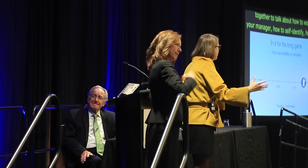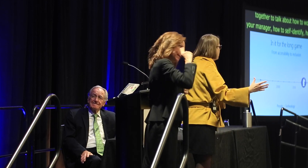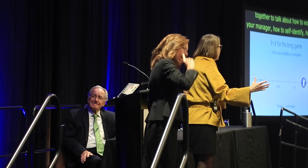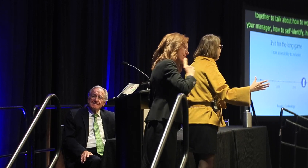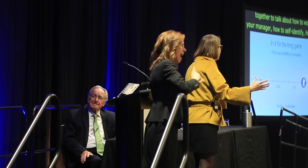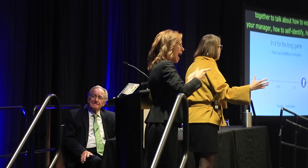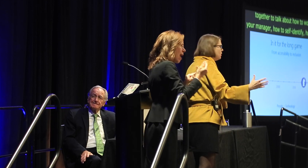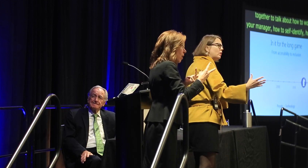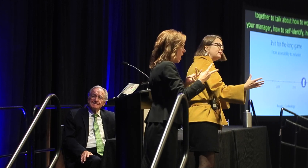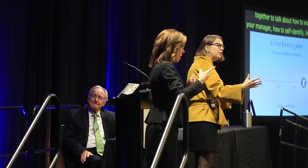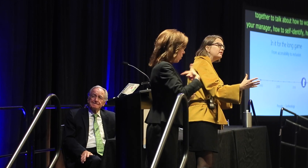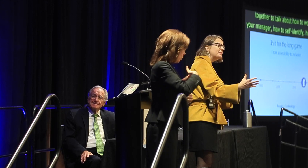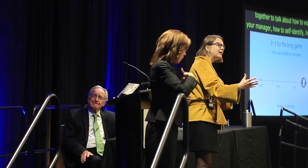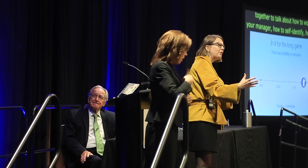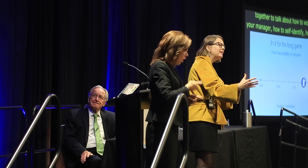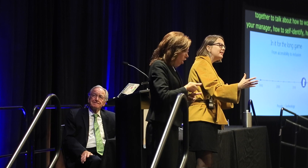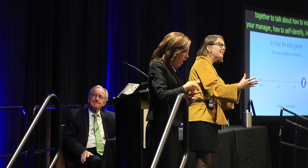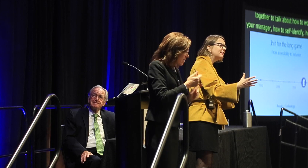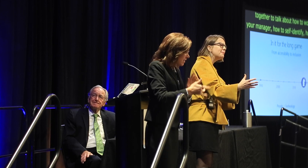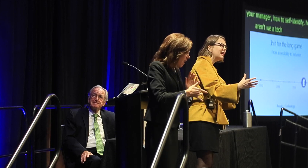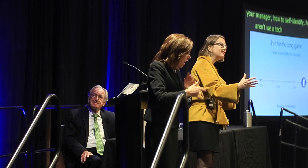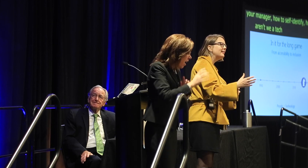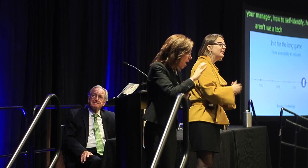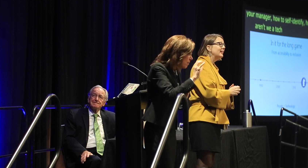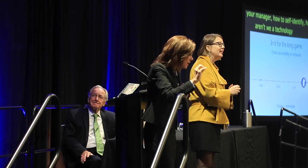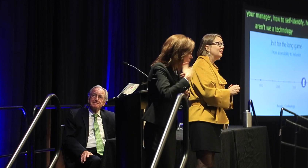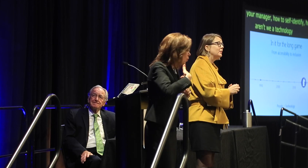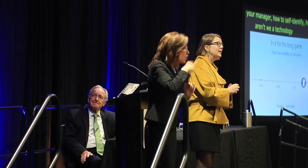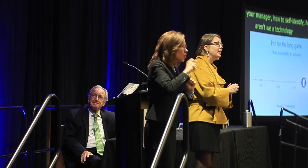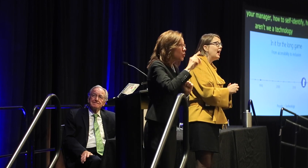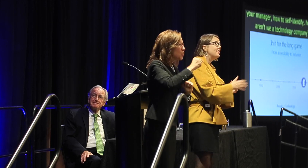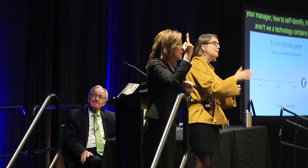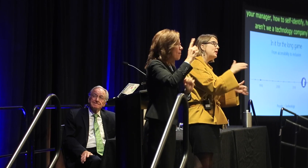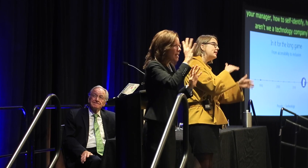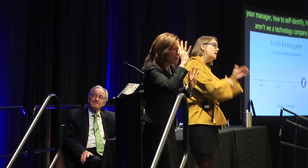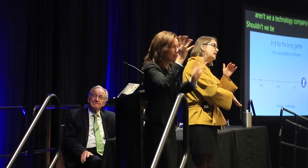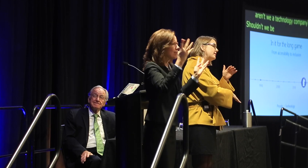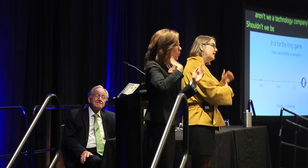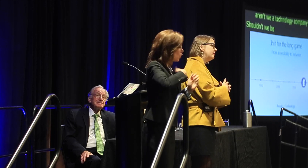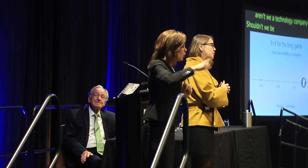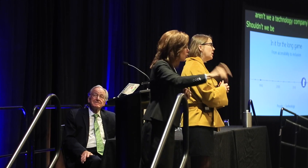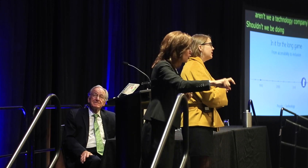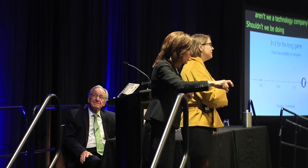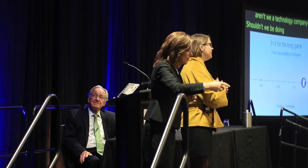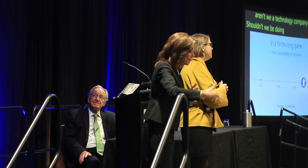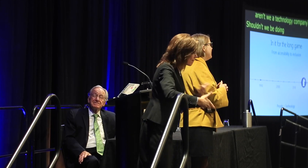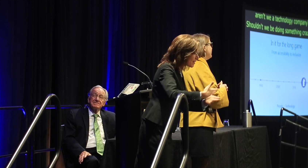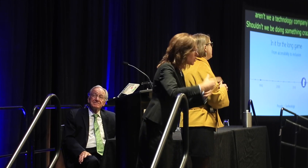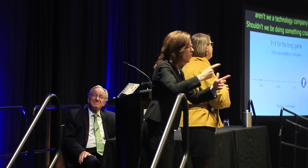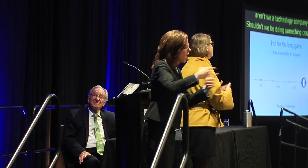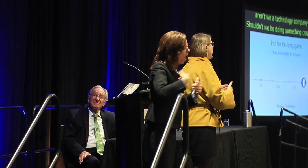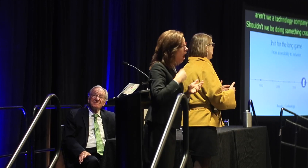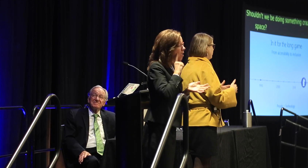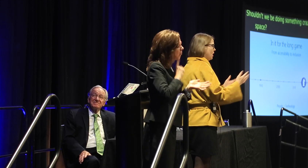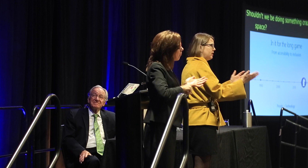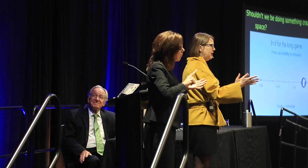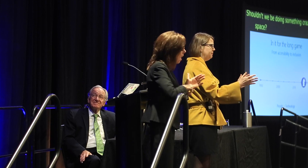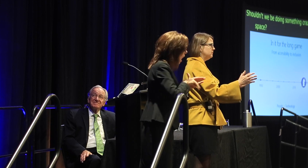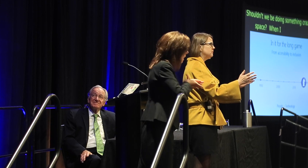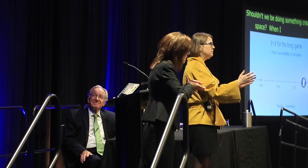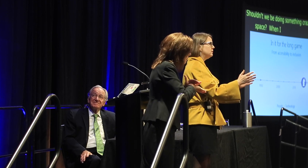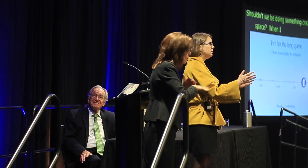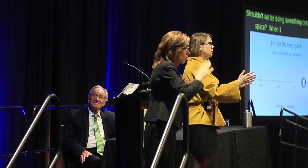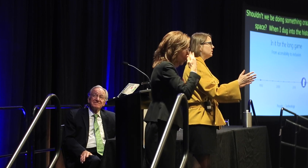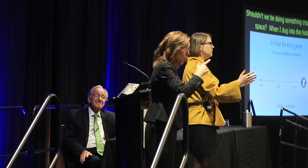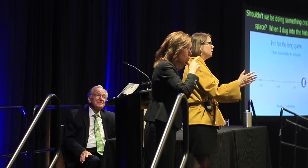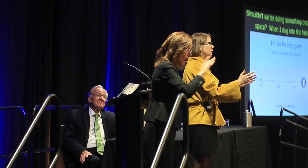we a technology company? Shouldn't we be doing something crazy in this space? And then when I dug into the history on accessibility, Bill Gates, heard of